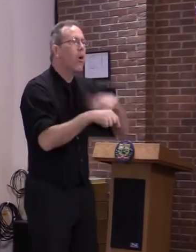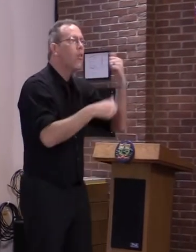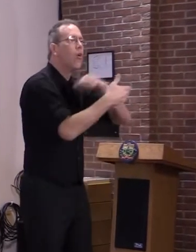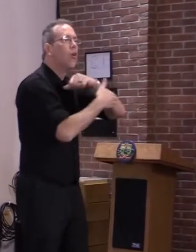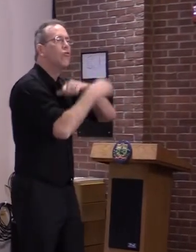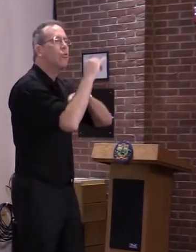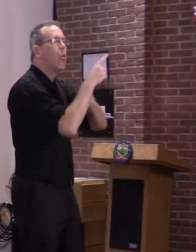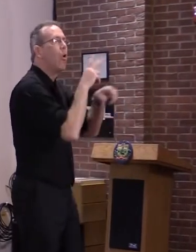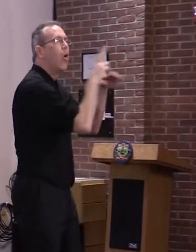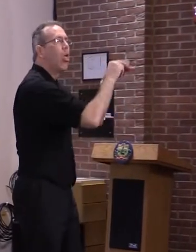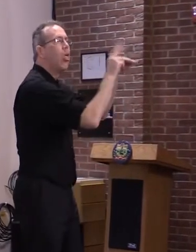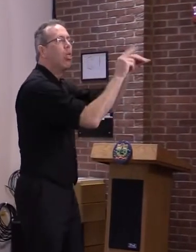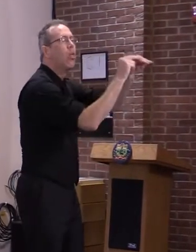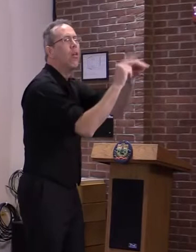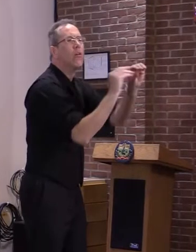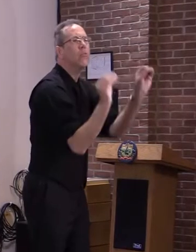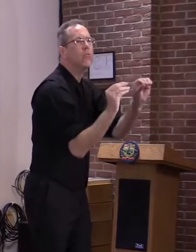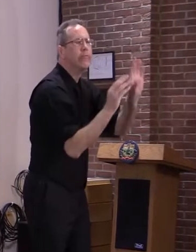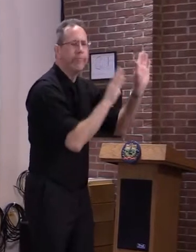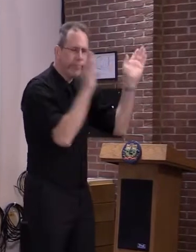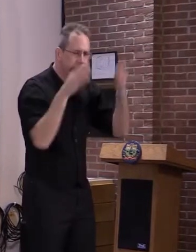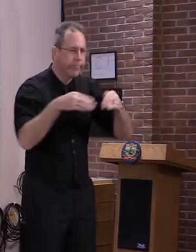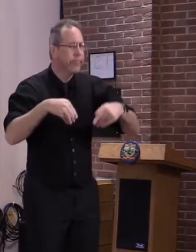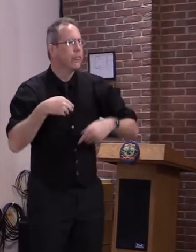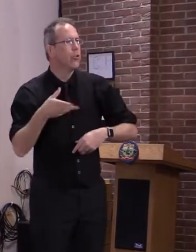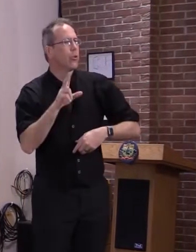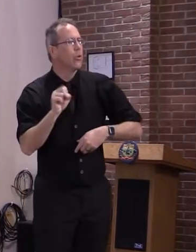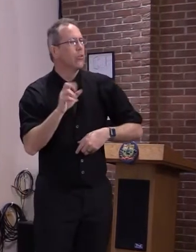is, again, difficult. We saw